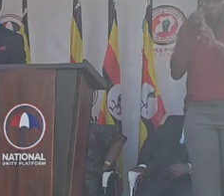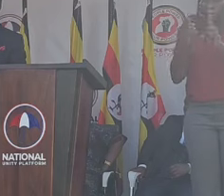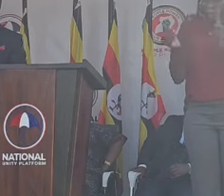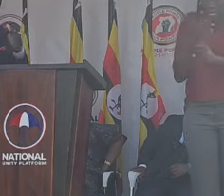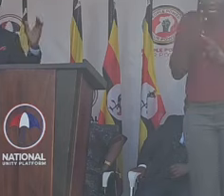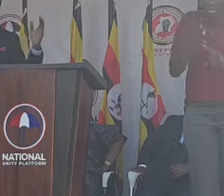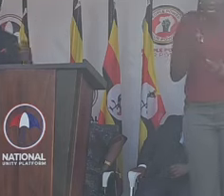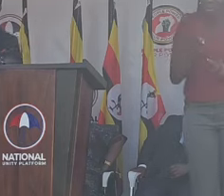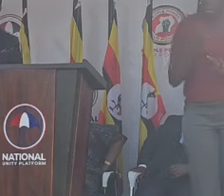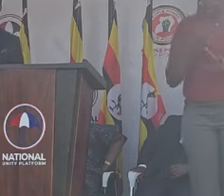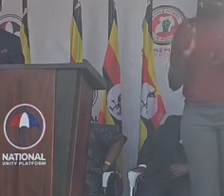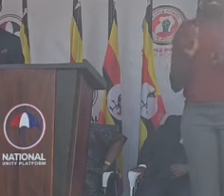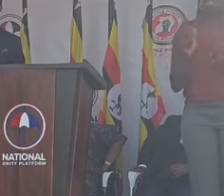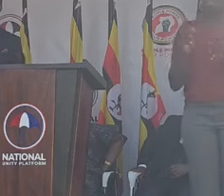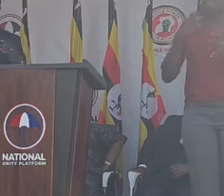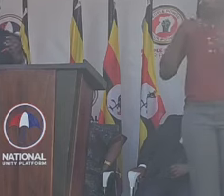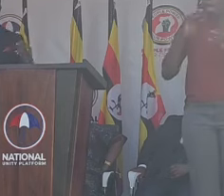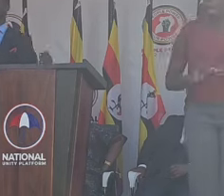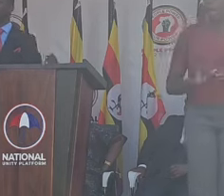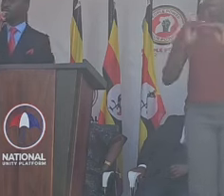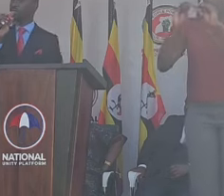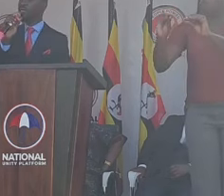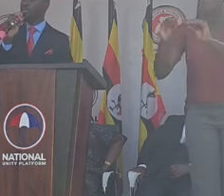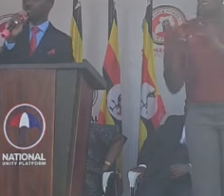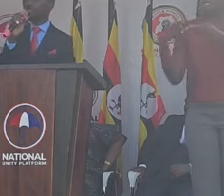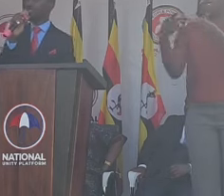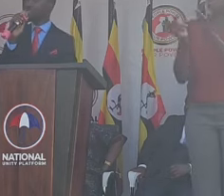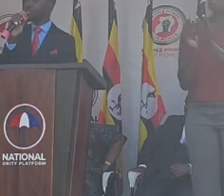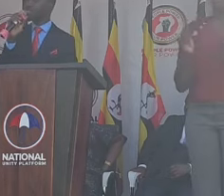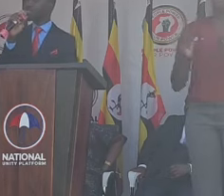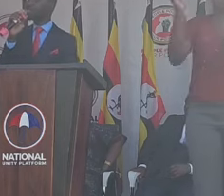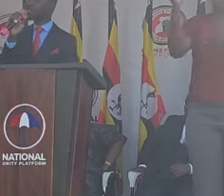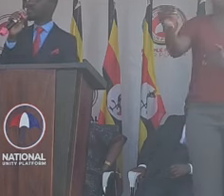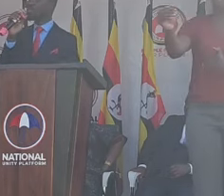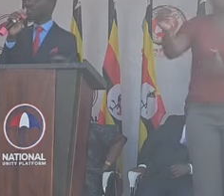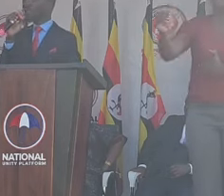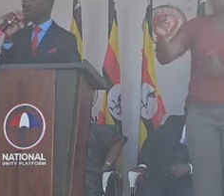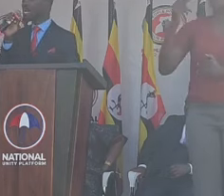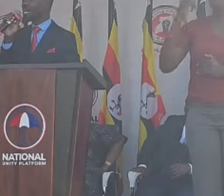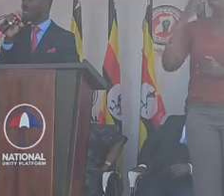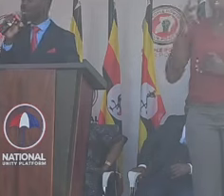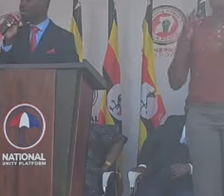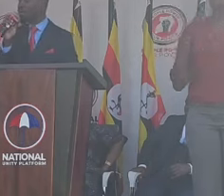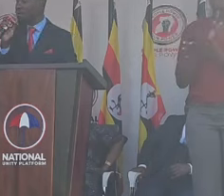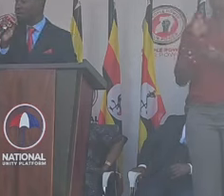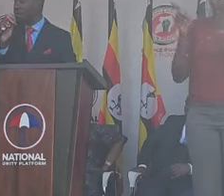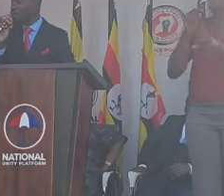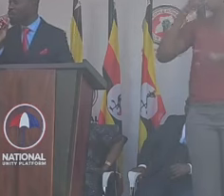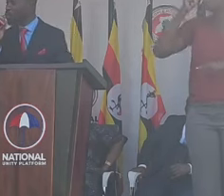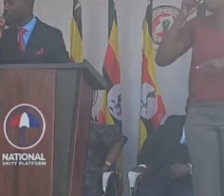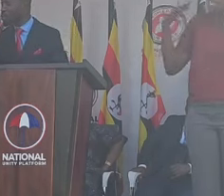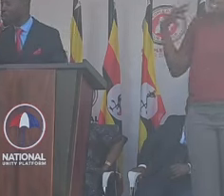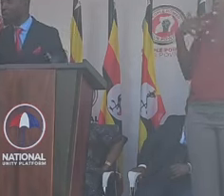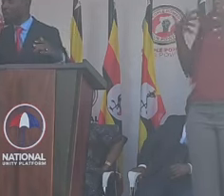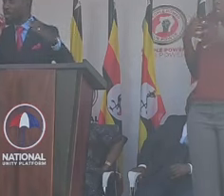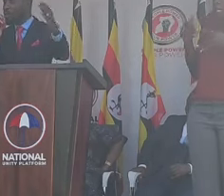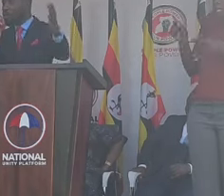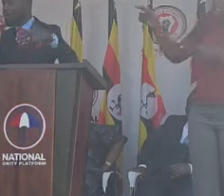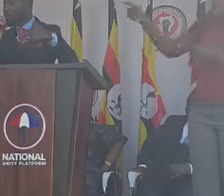yate, wetuwa alisi wetuli. Tuina wetutuse. Tusi, dinemu saba kati atiano kutia okubeira